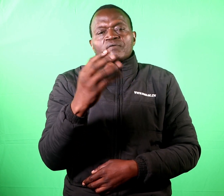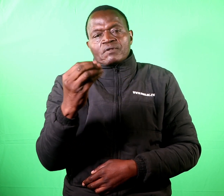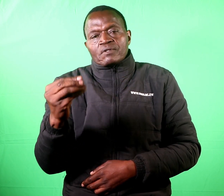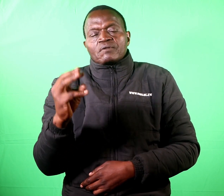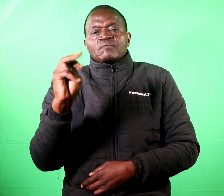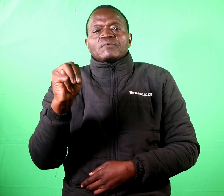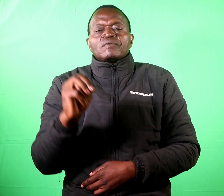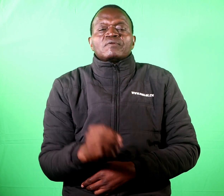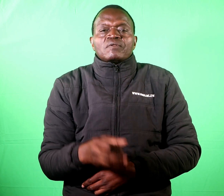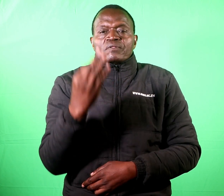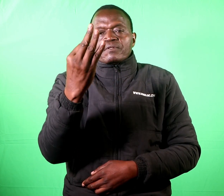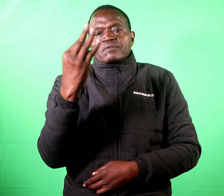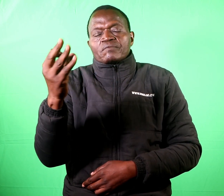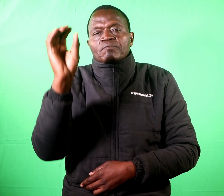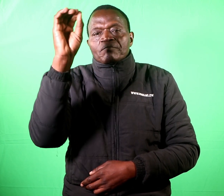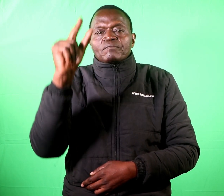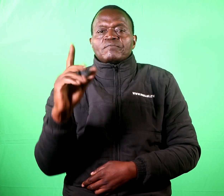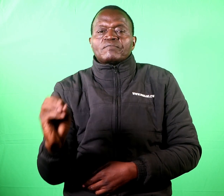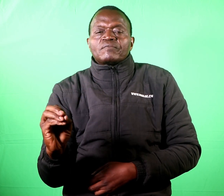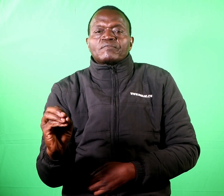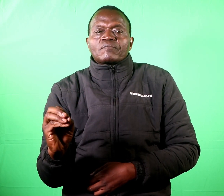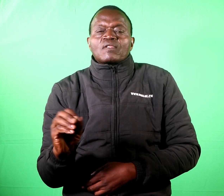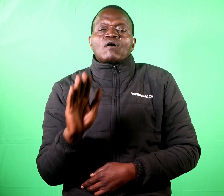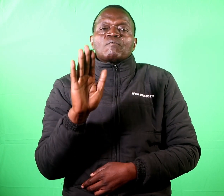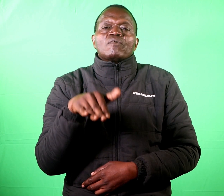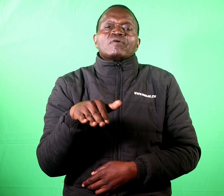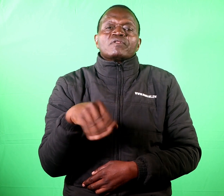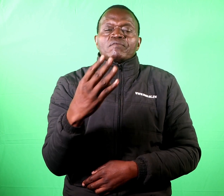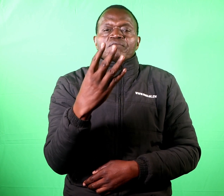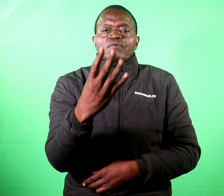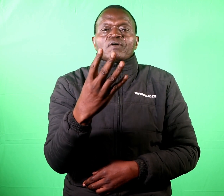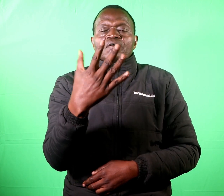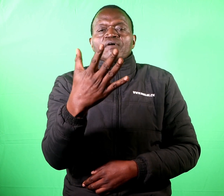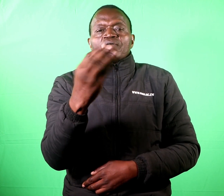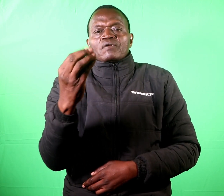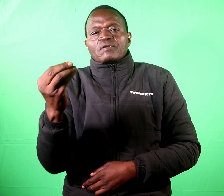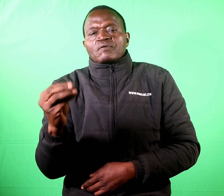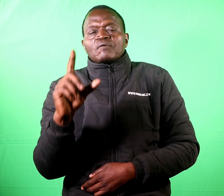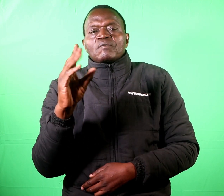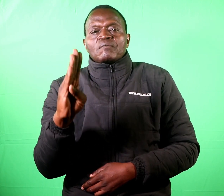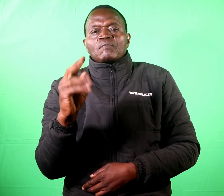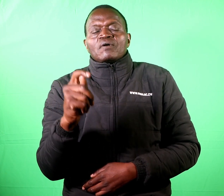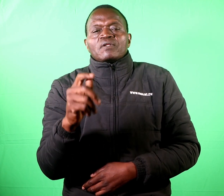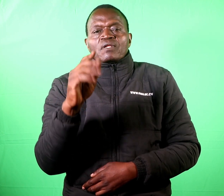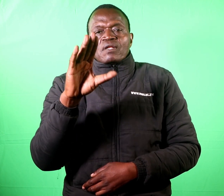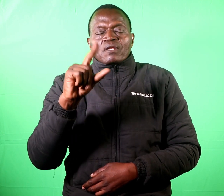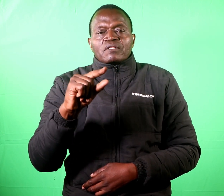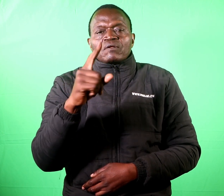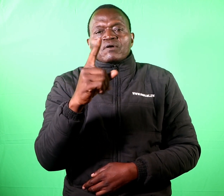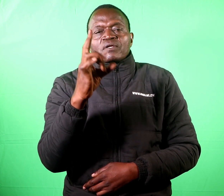meters, 33%, more than 500 meters but less than 1 kilometer,